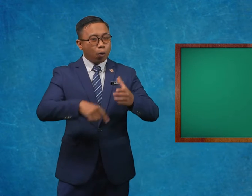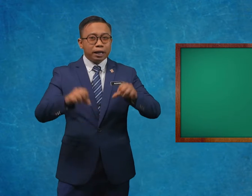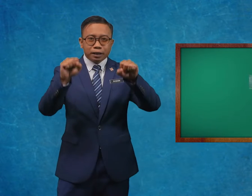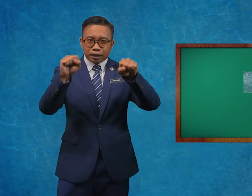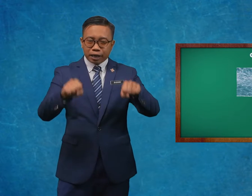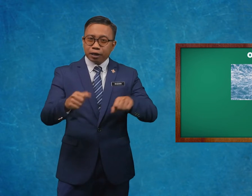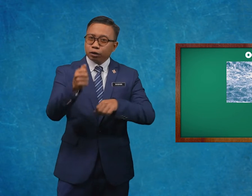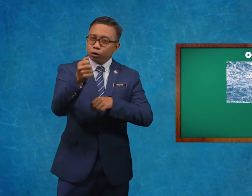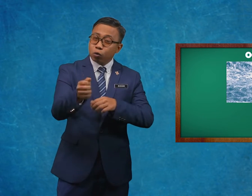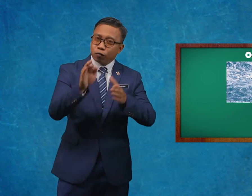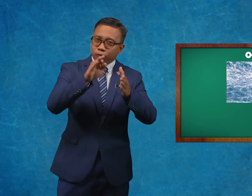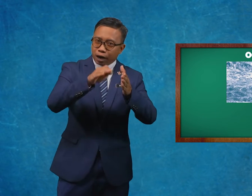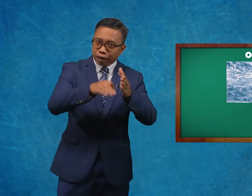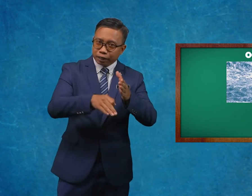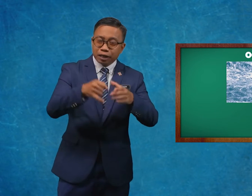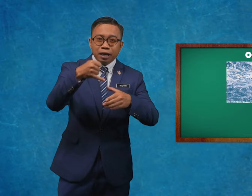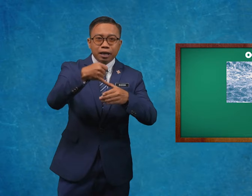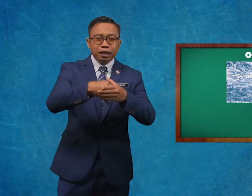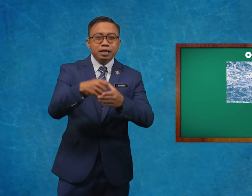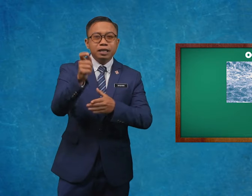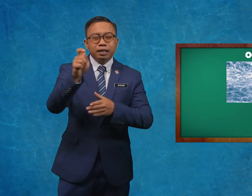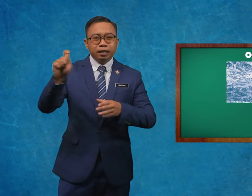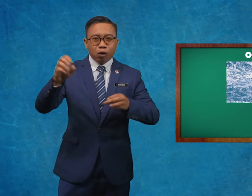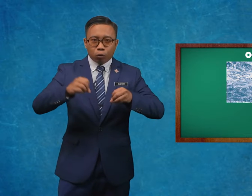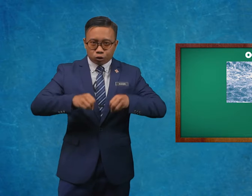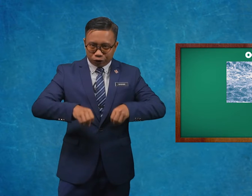What can you find in the ocean?